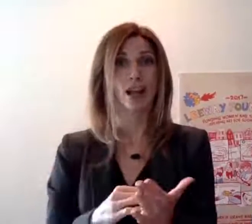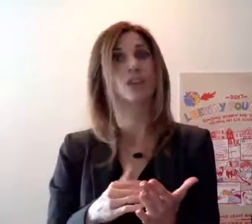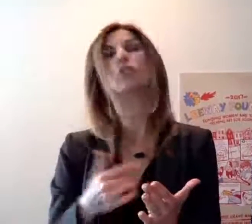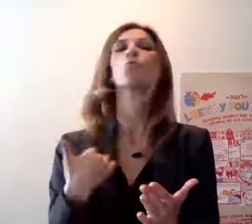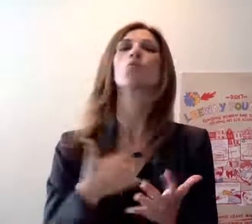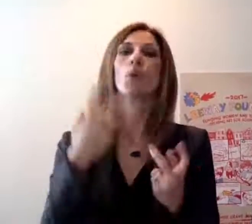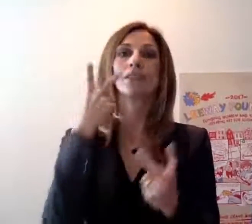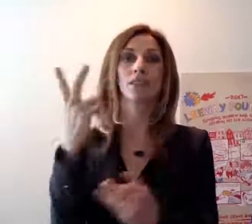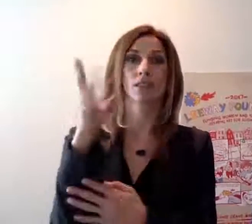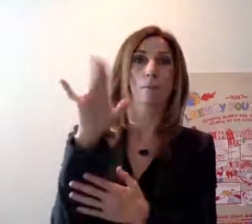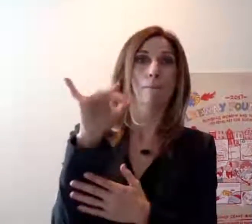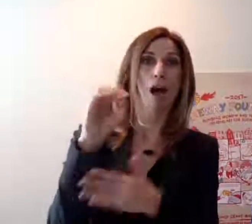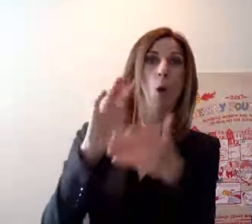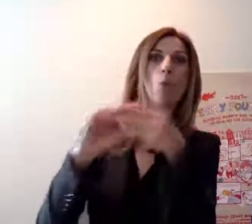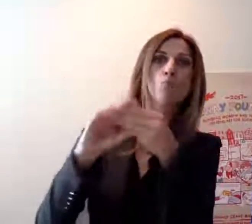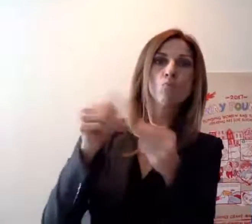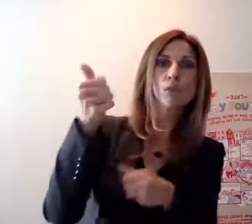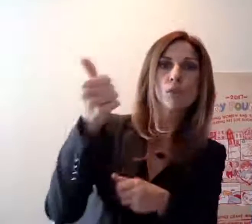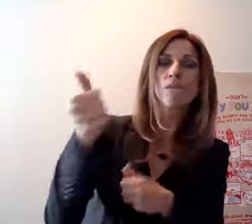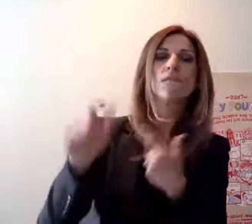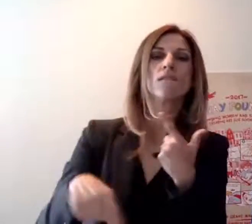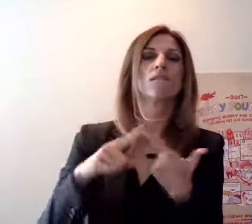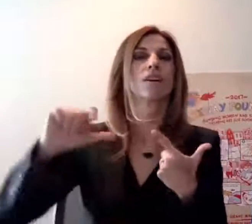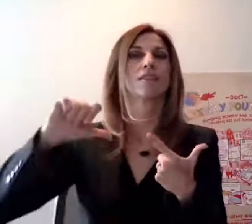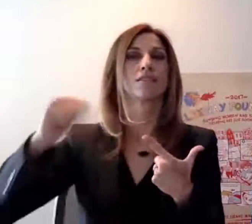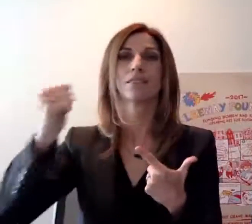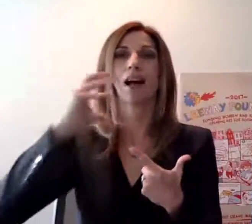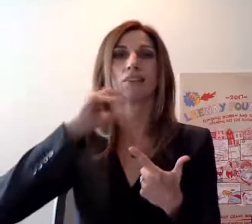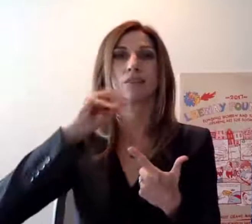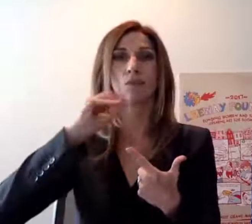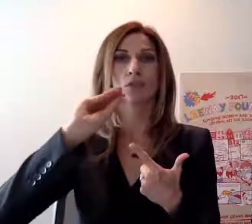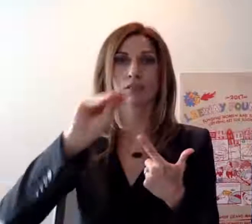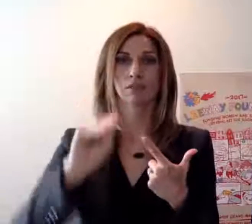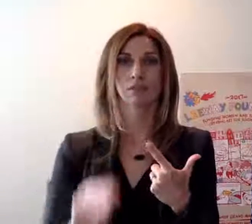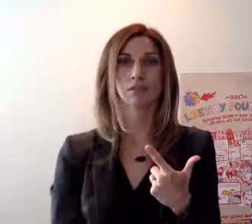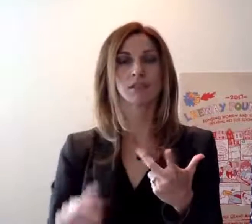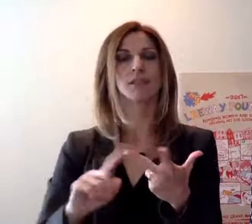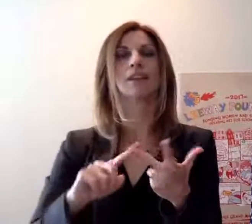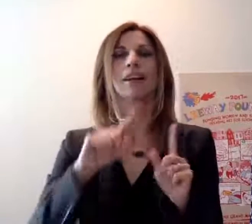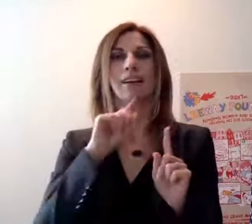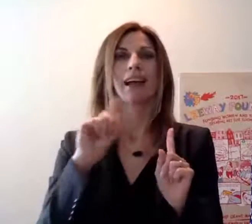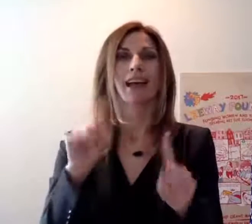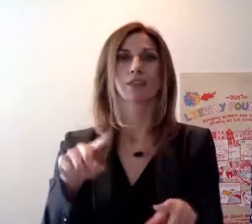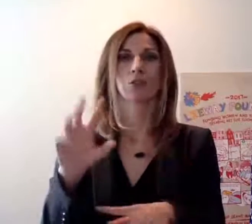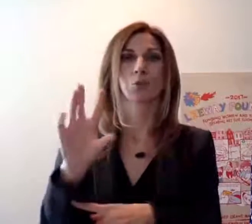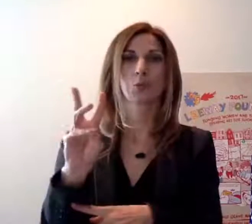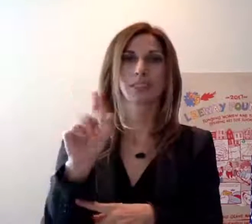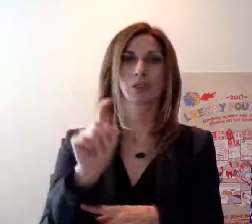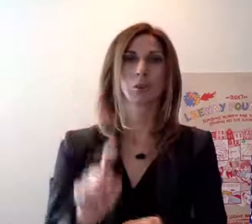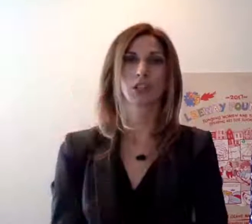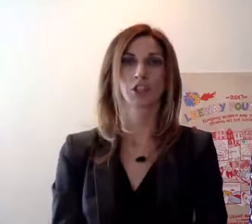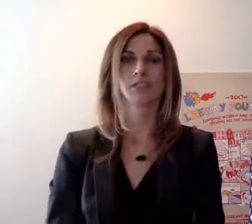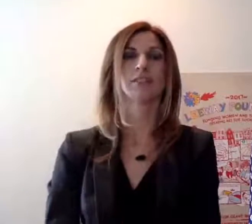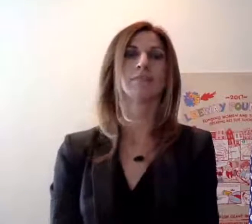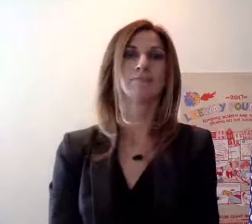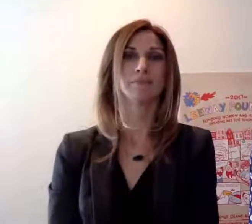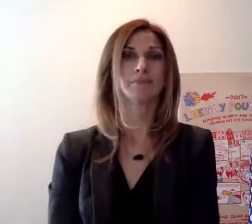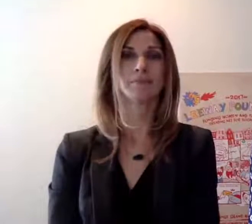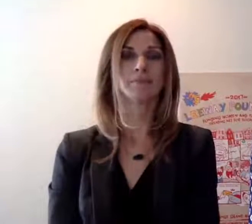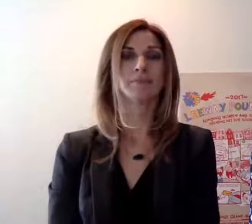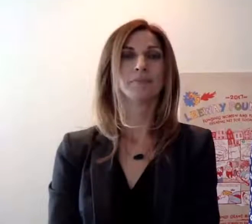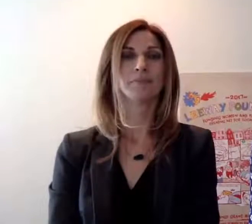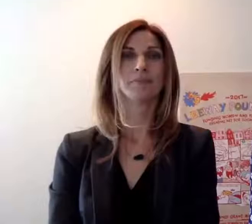for your bio, those 10 experiences, and then these answers to the 6 questions.